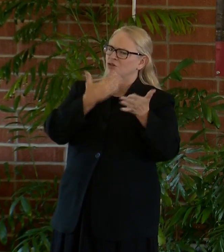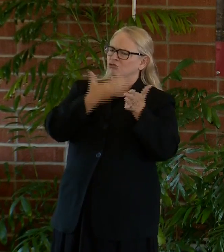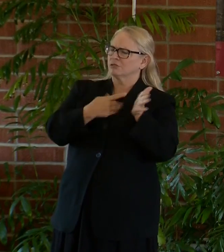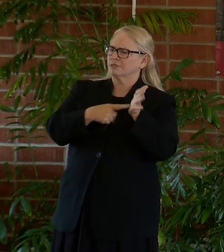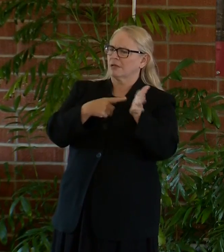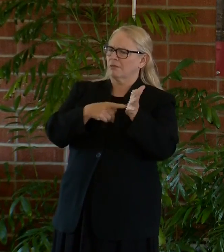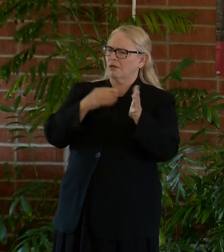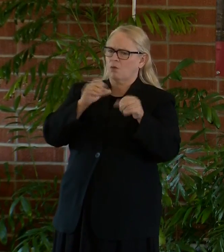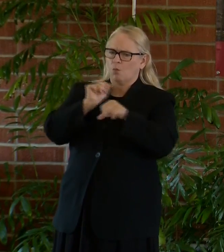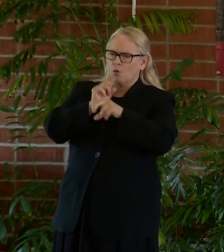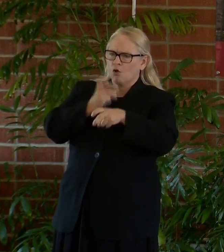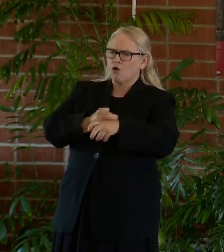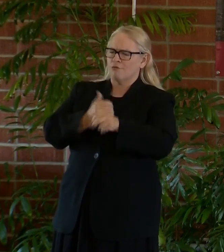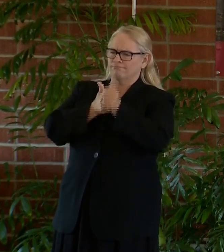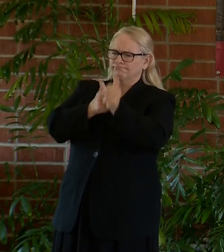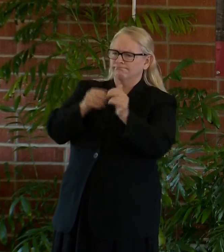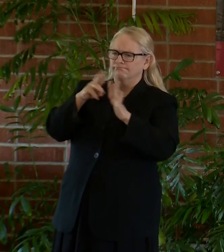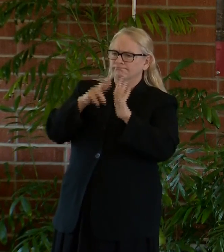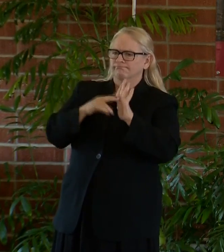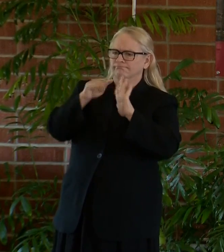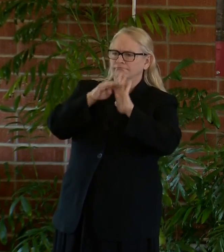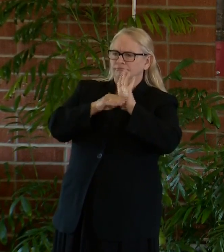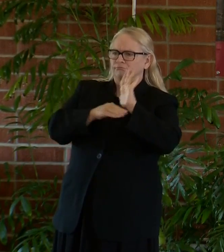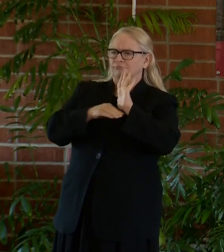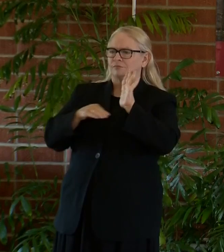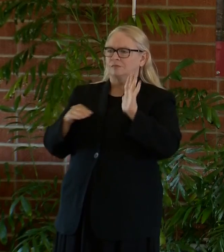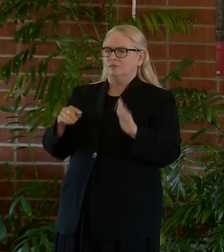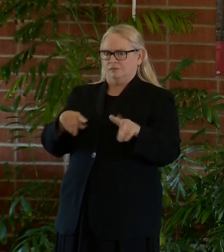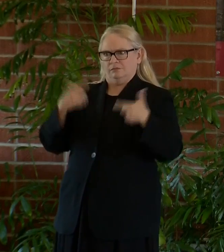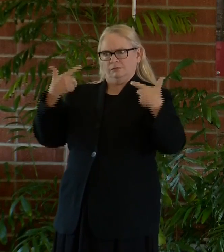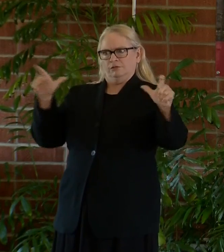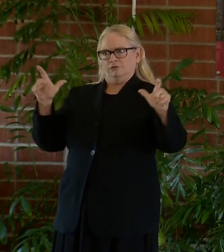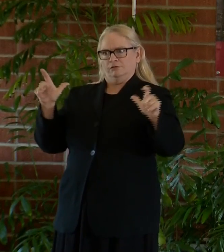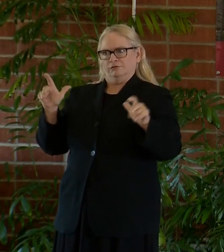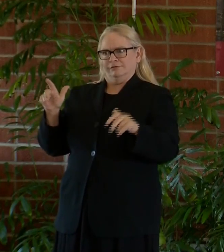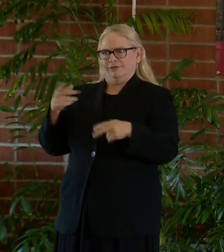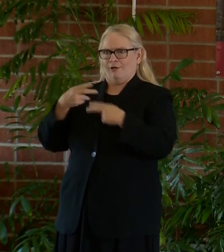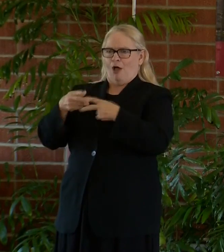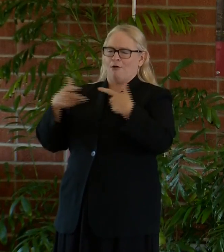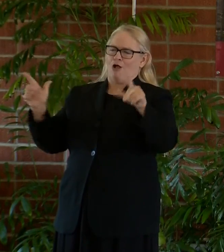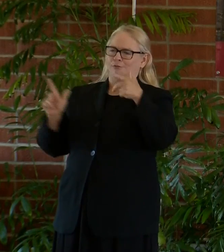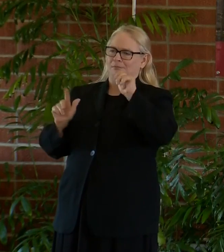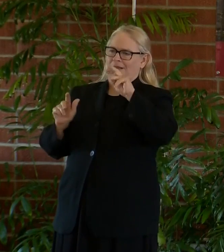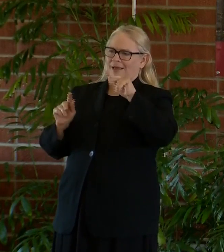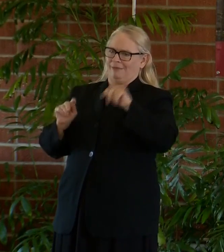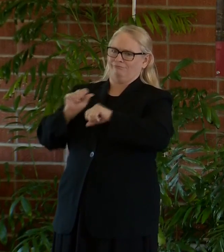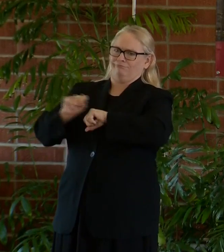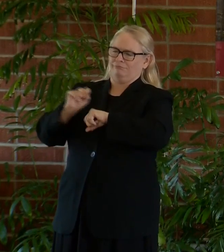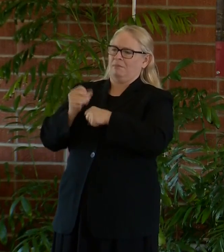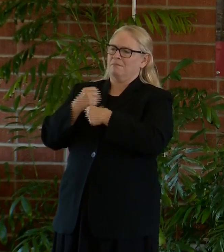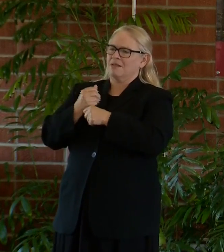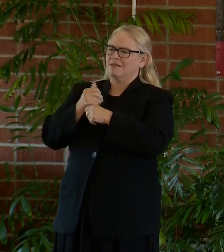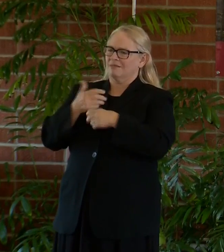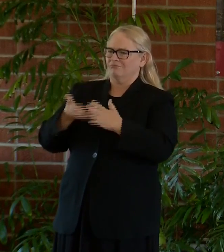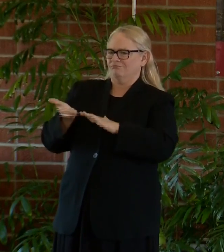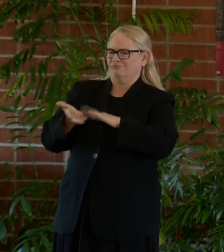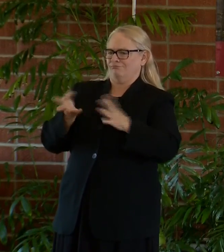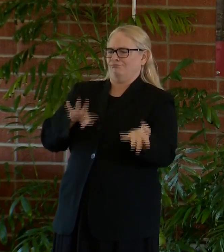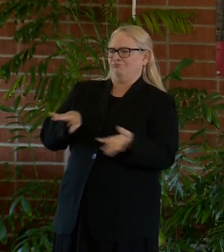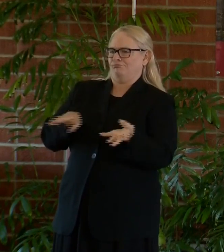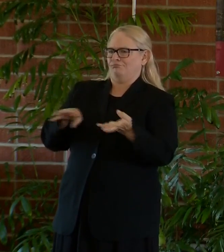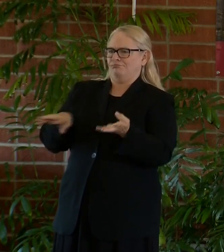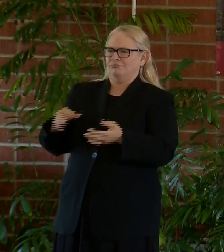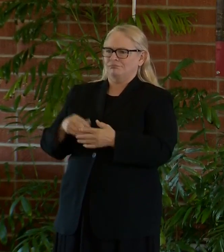of California. When you're in these larger processing plants, invariably, when we have so much background spread, so